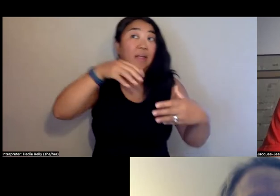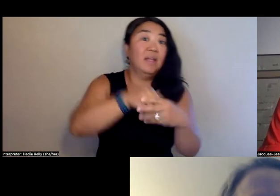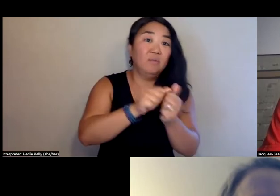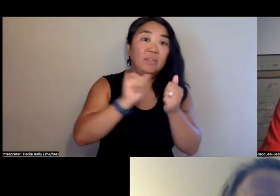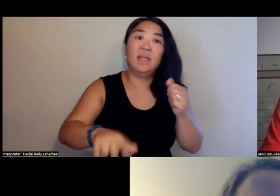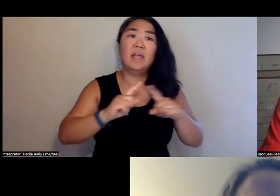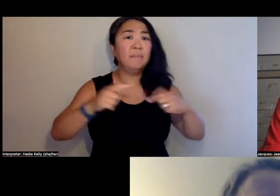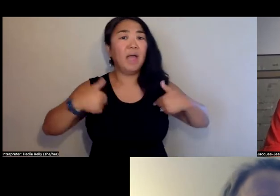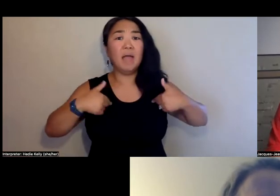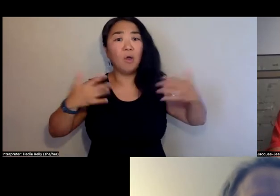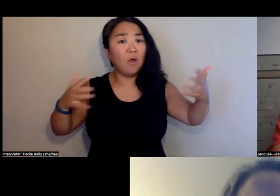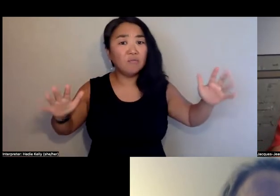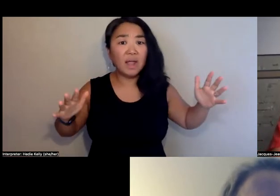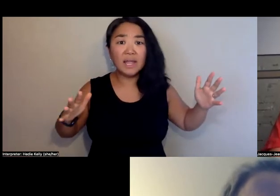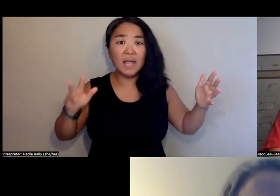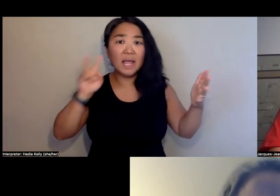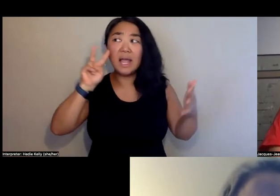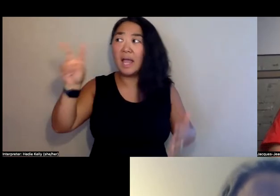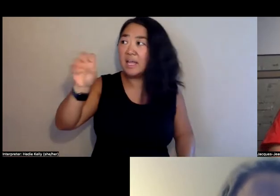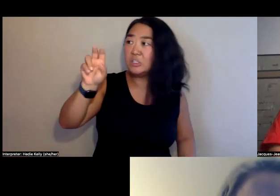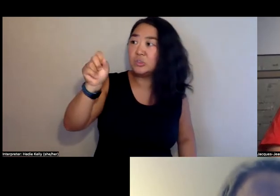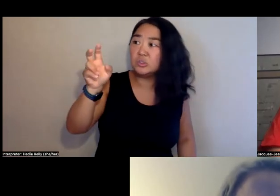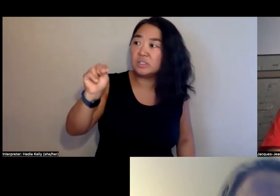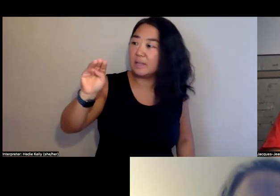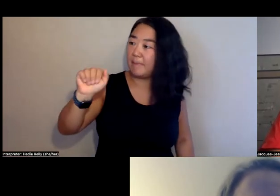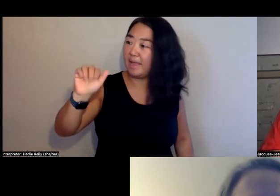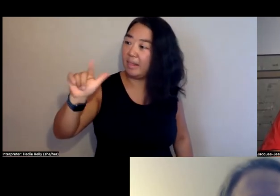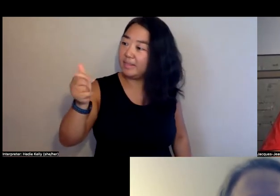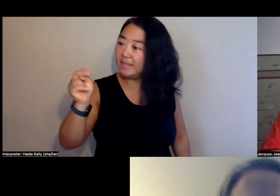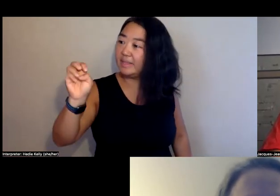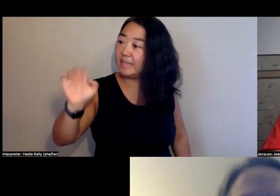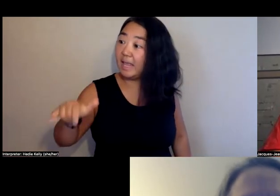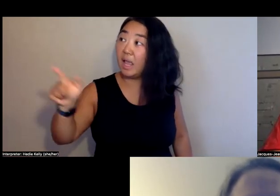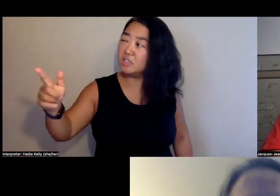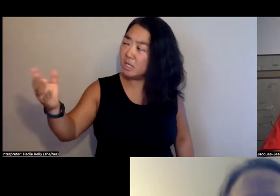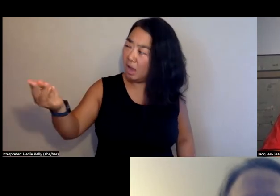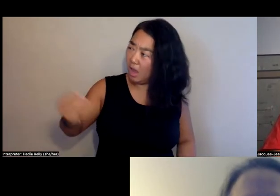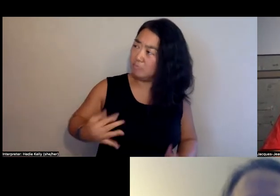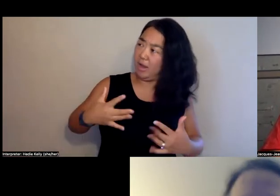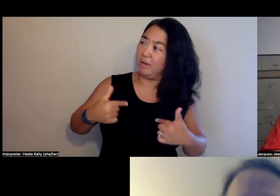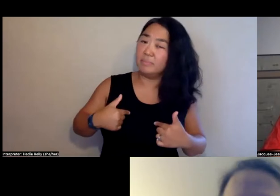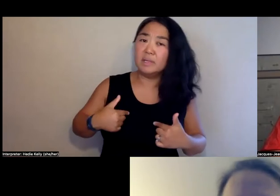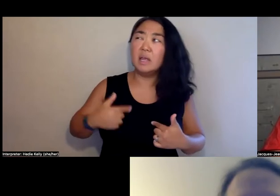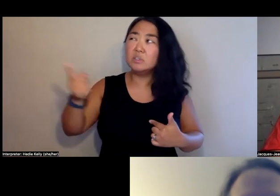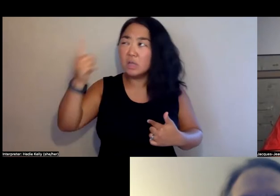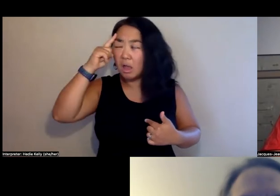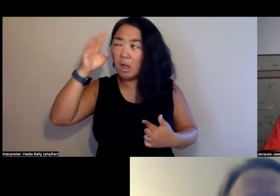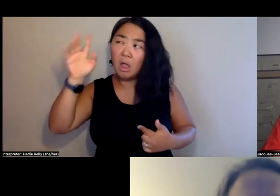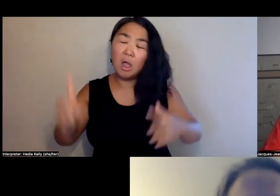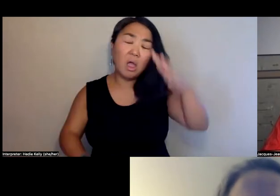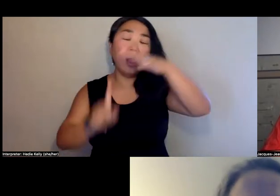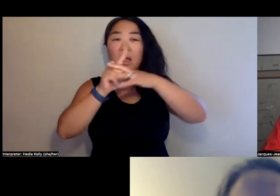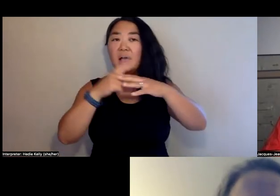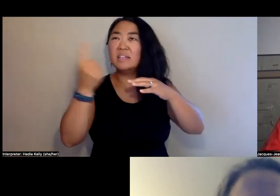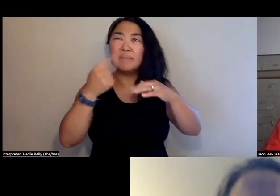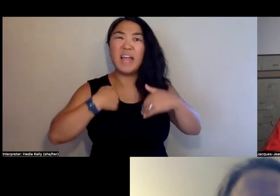already been inspired by Susan McAninley, brought to mind something I hadn't thought of in 60 years